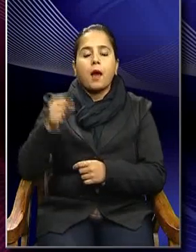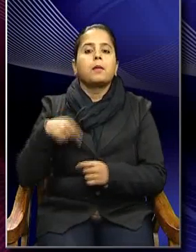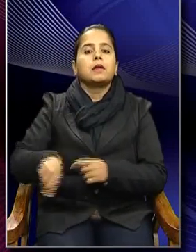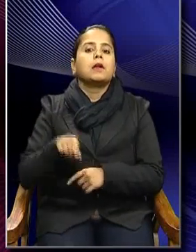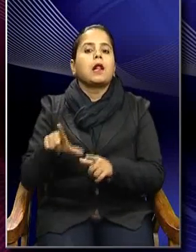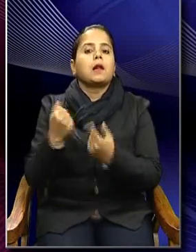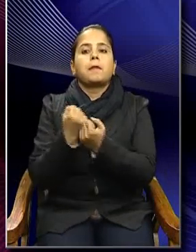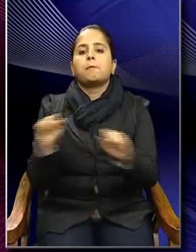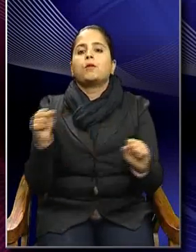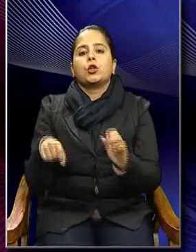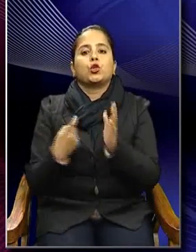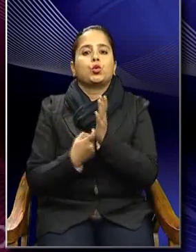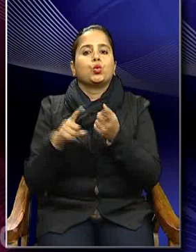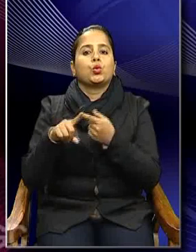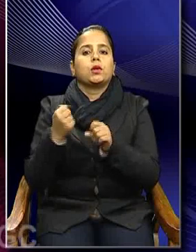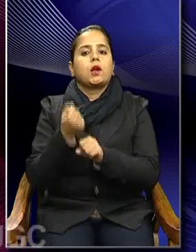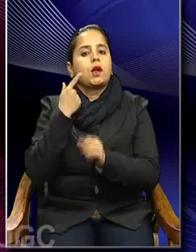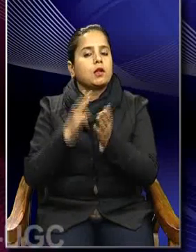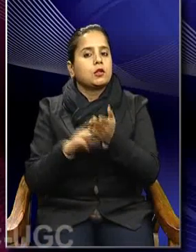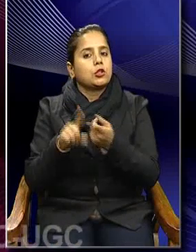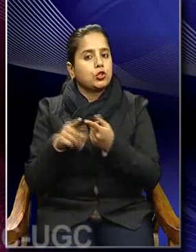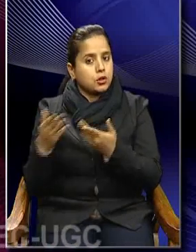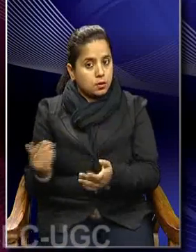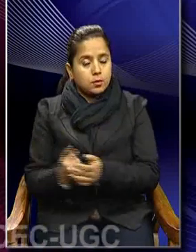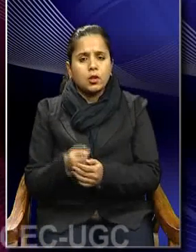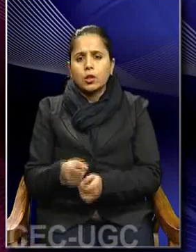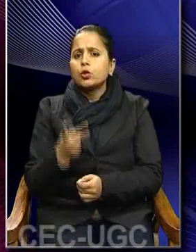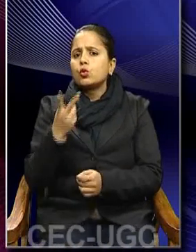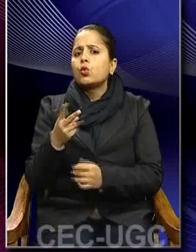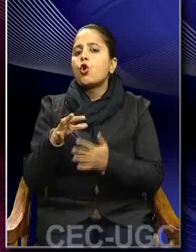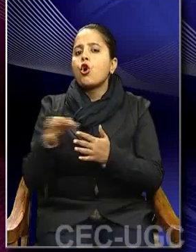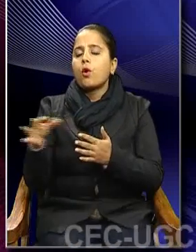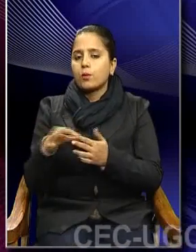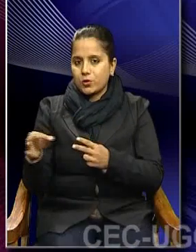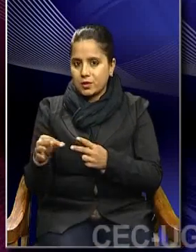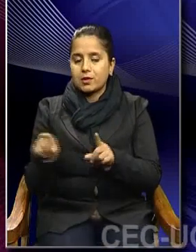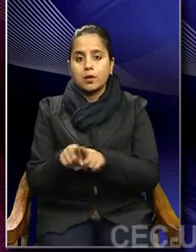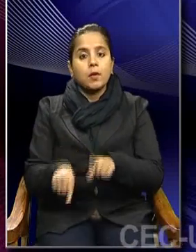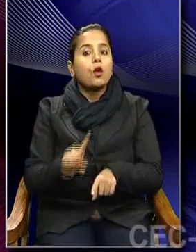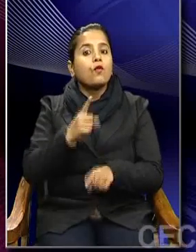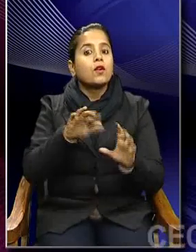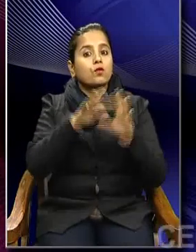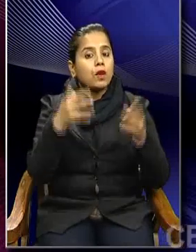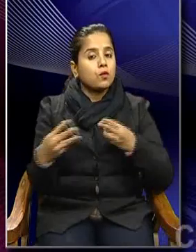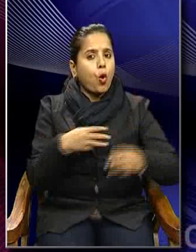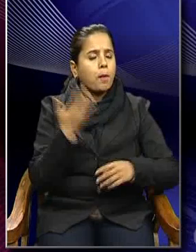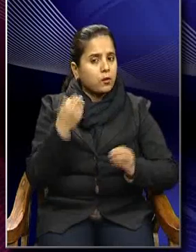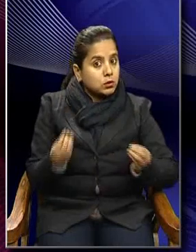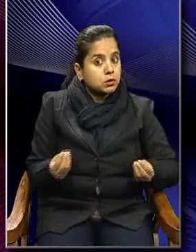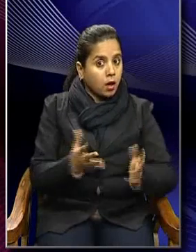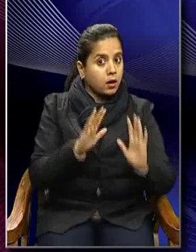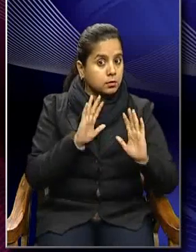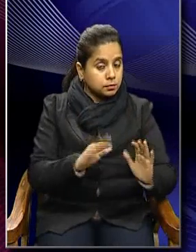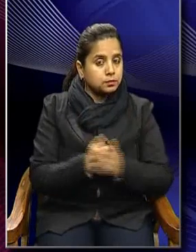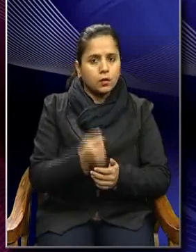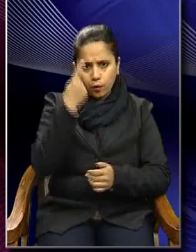regimes. So this is a kind of two options that the First World War opened